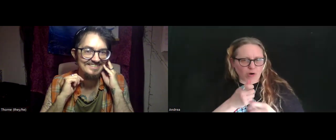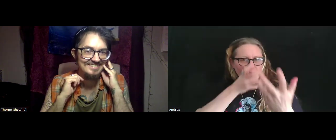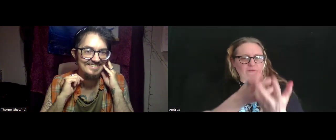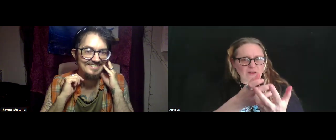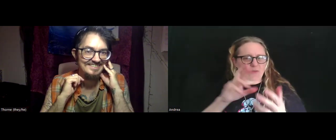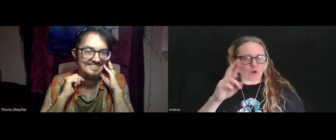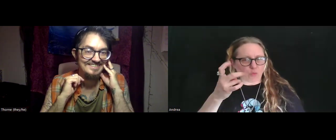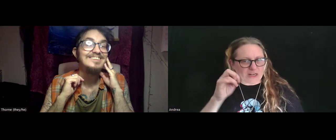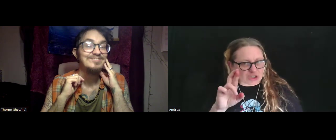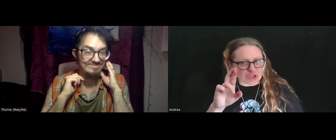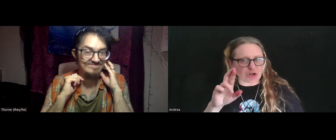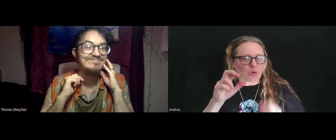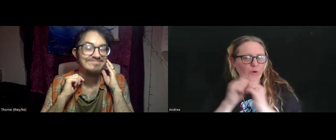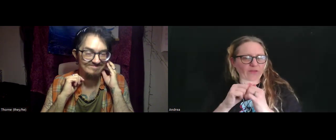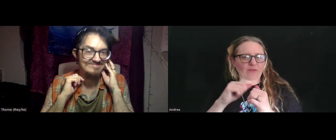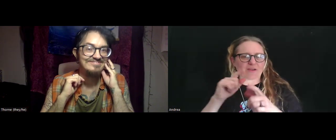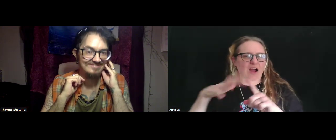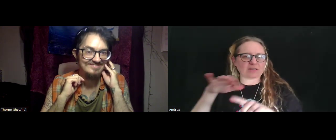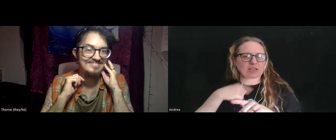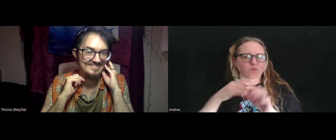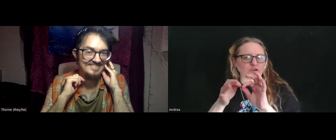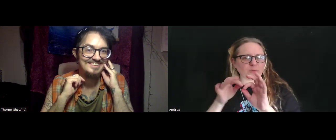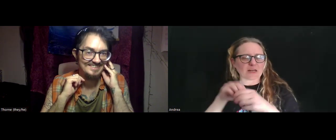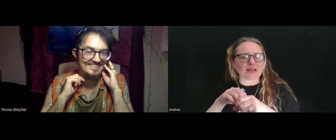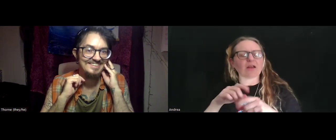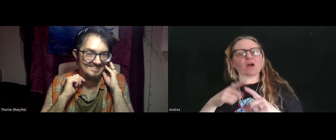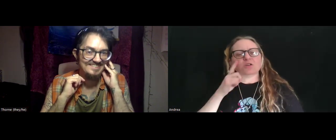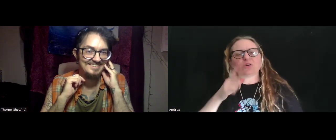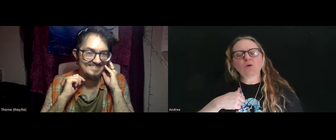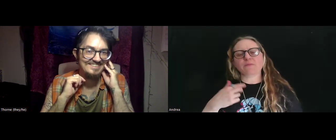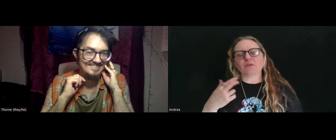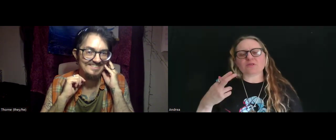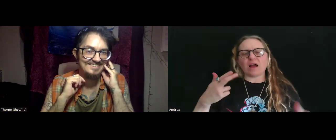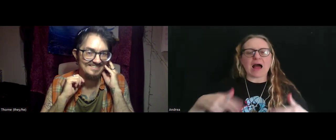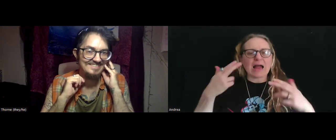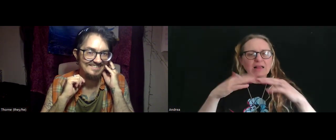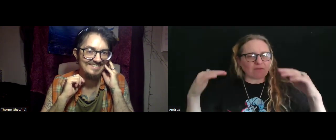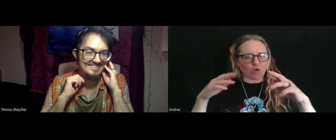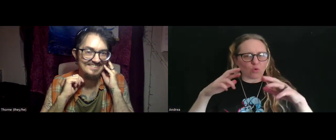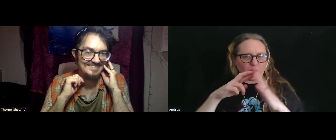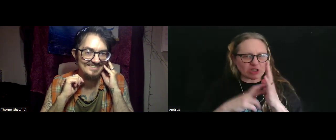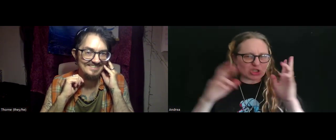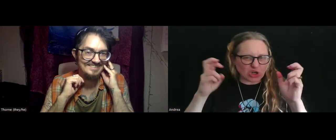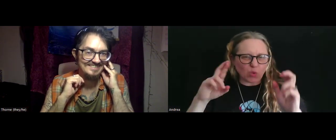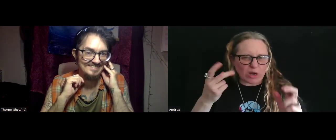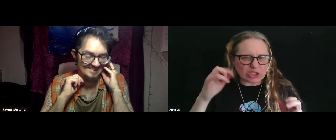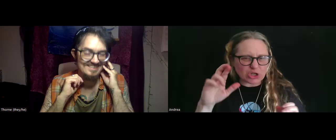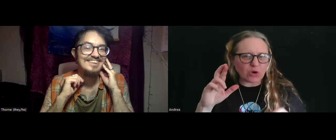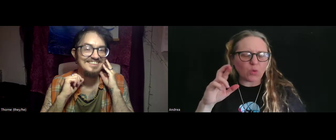to fit the register with the context we're interpreting in. So there's a high level register,